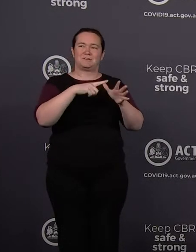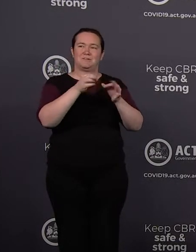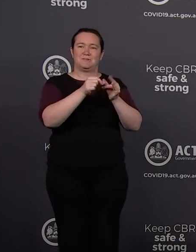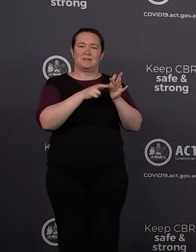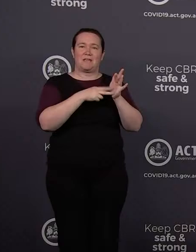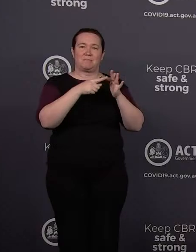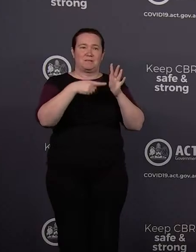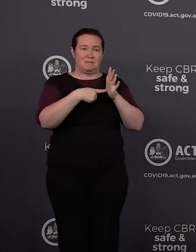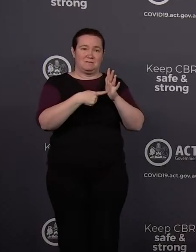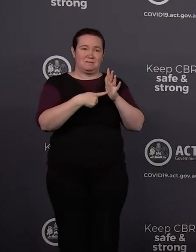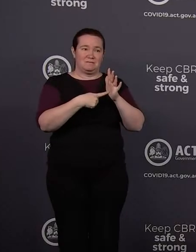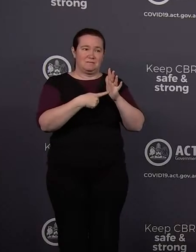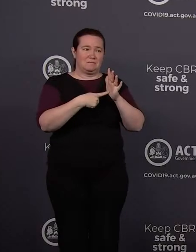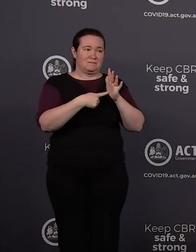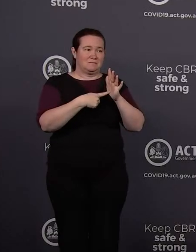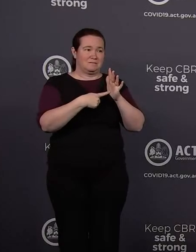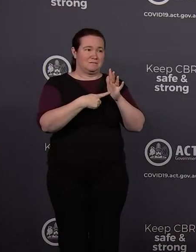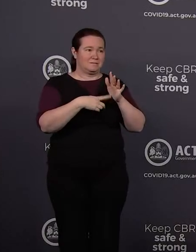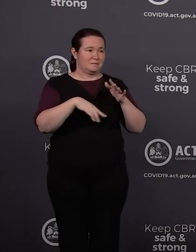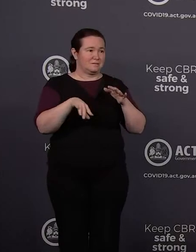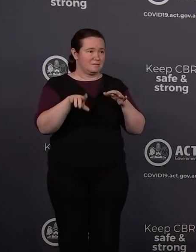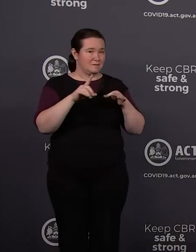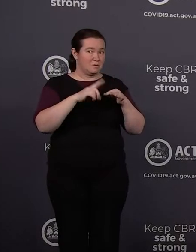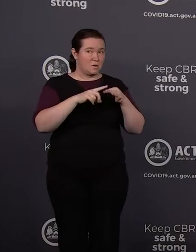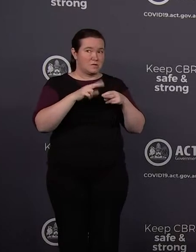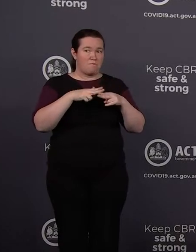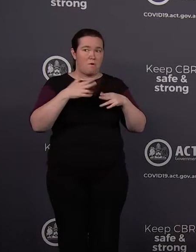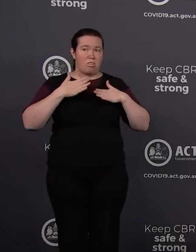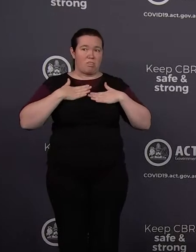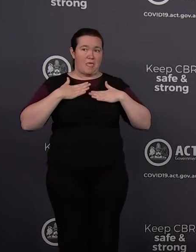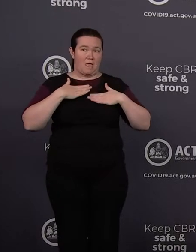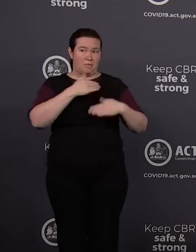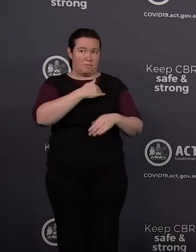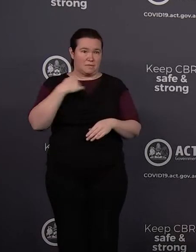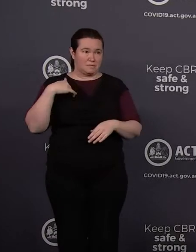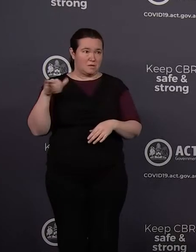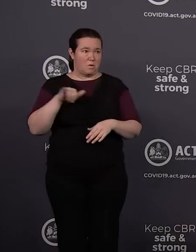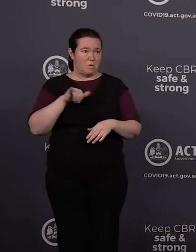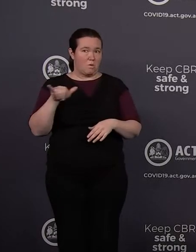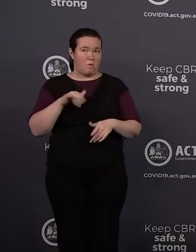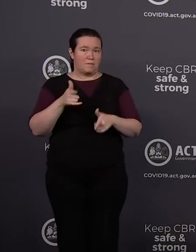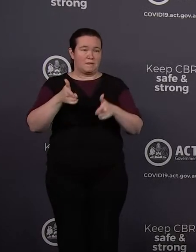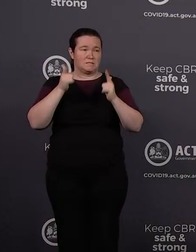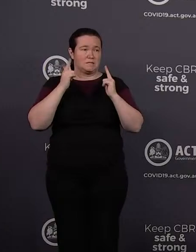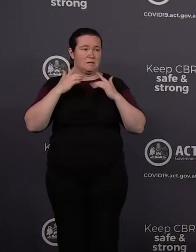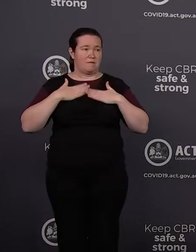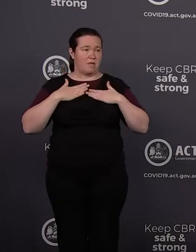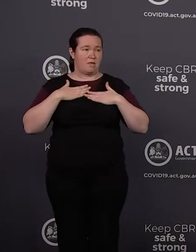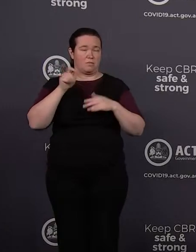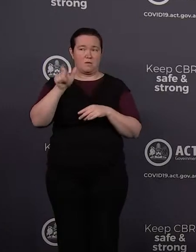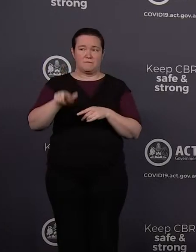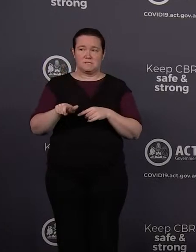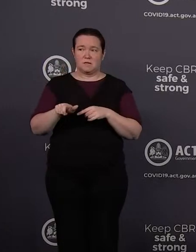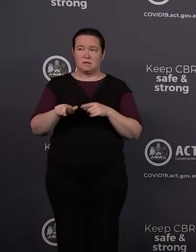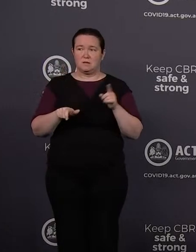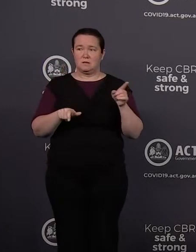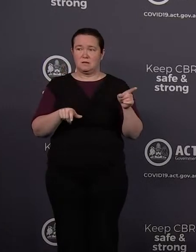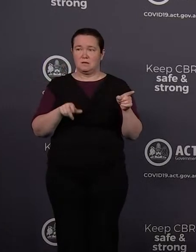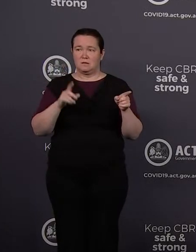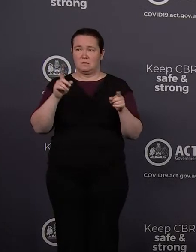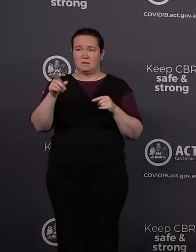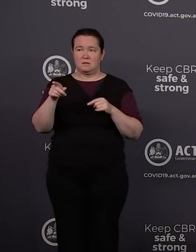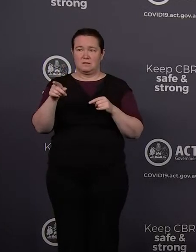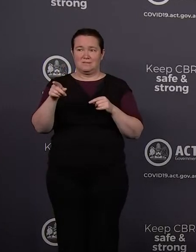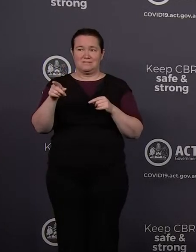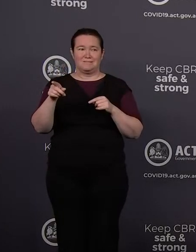and questions for Health Minister or Chief Health Officer? I've got questions for the Health Minister. And I've got questions